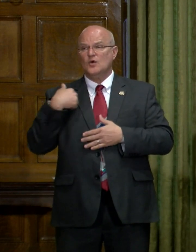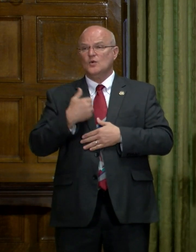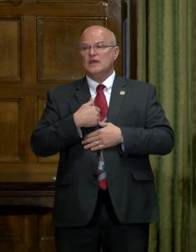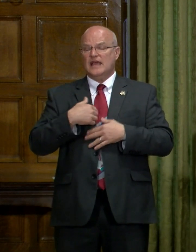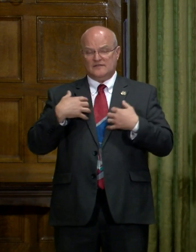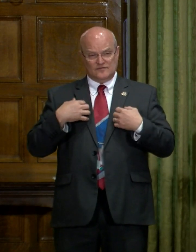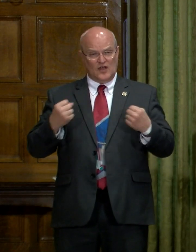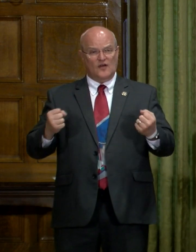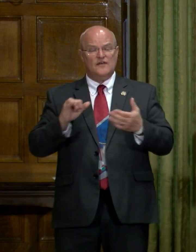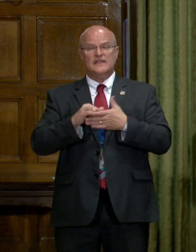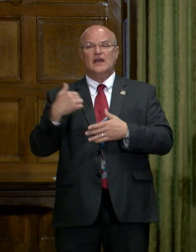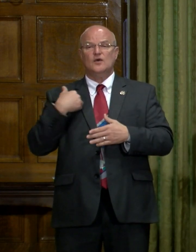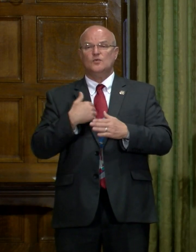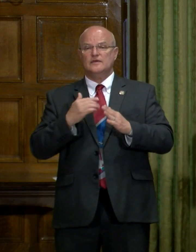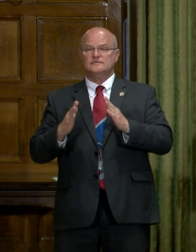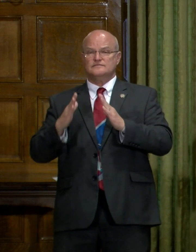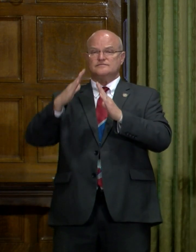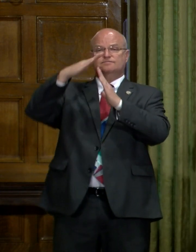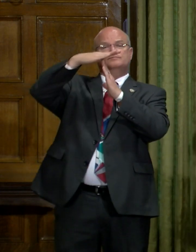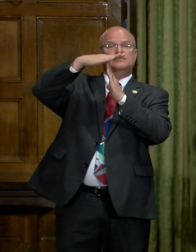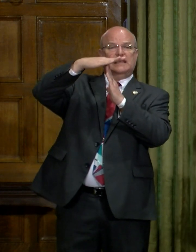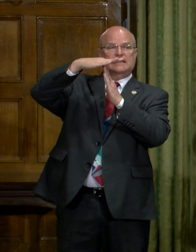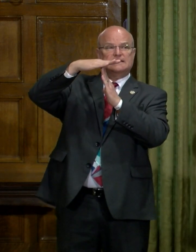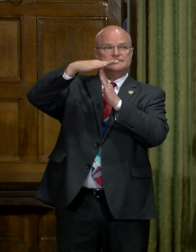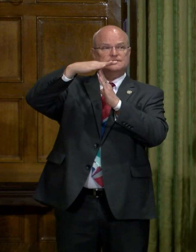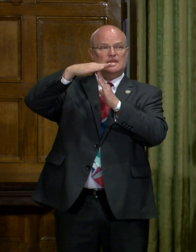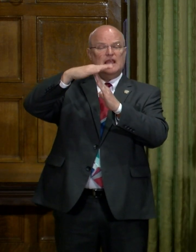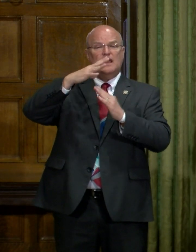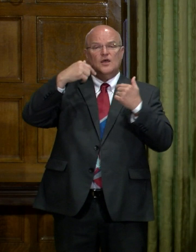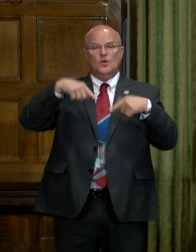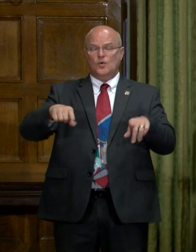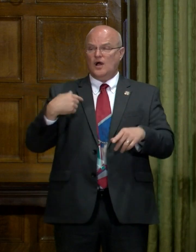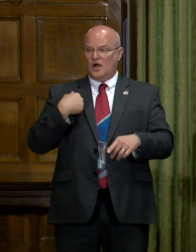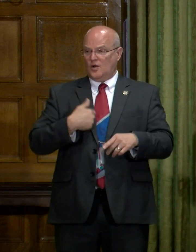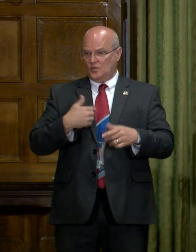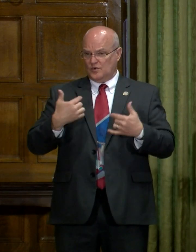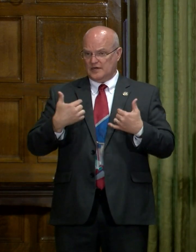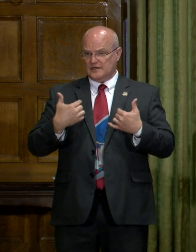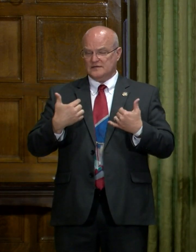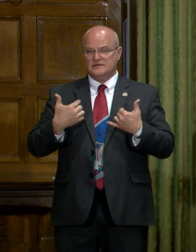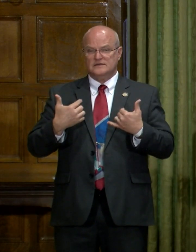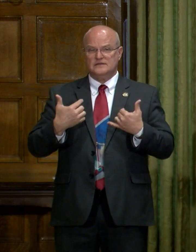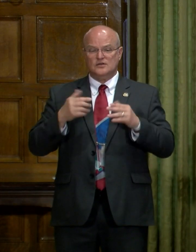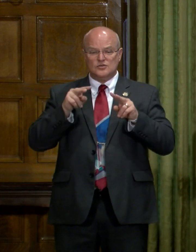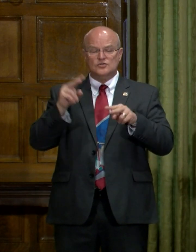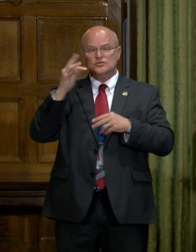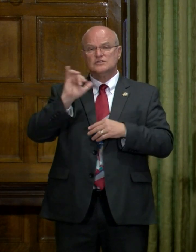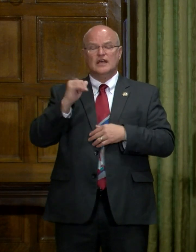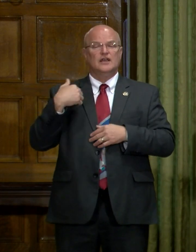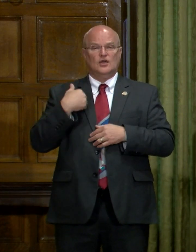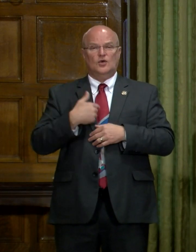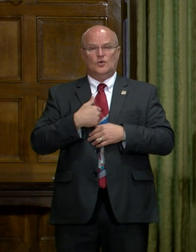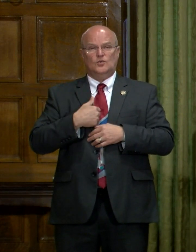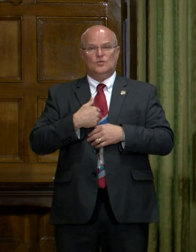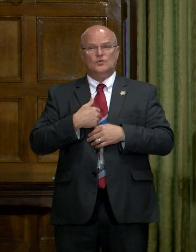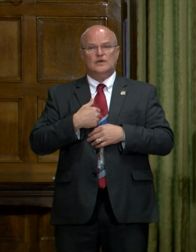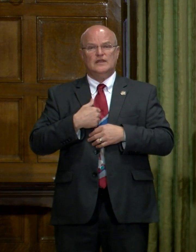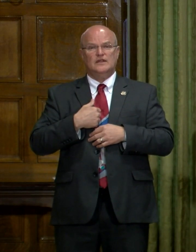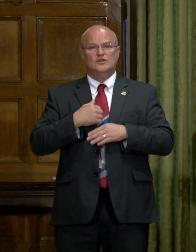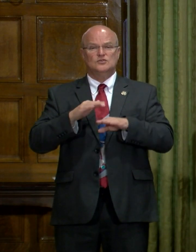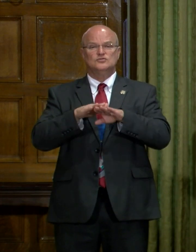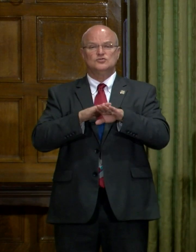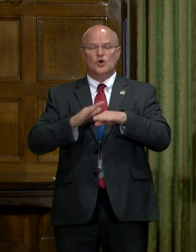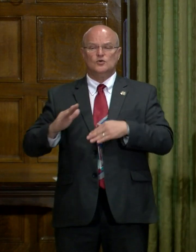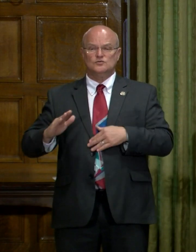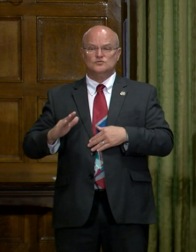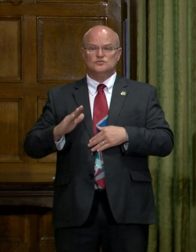have confidence that we've reached the peak. And while it looks like we're